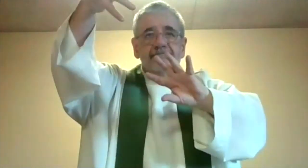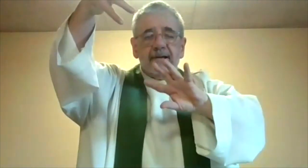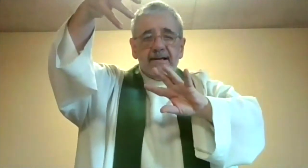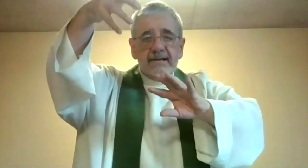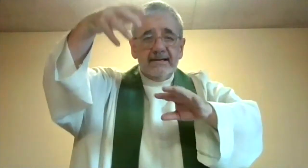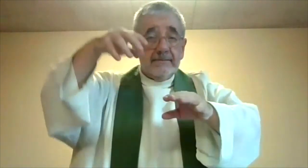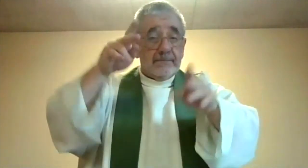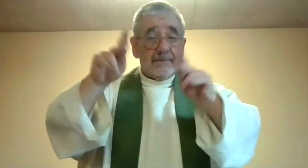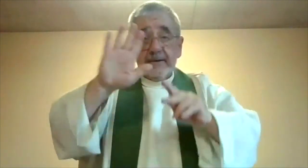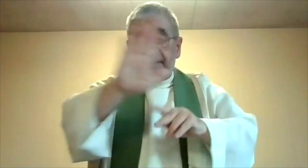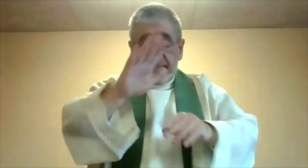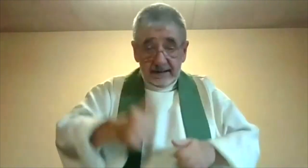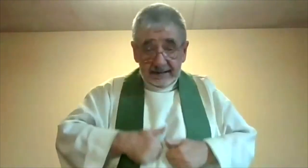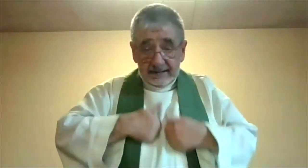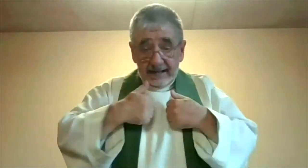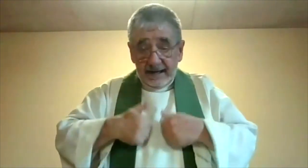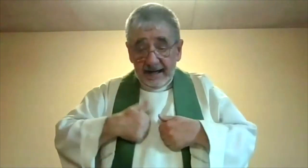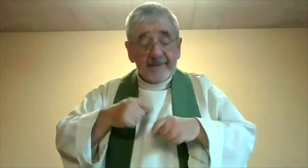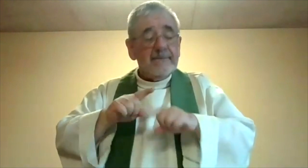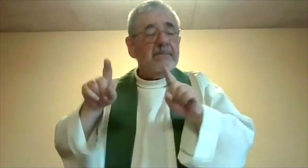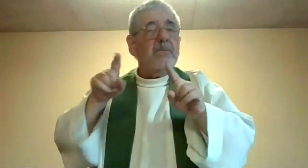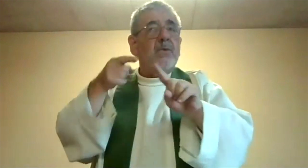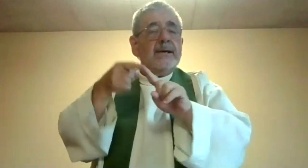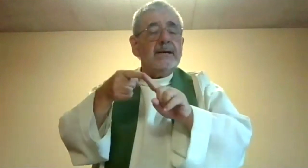interrupt, to disrupt people's lives.